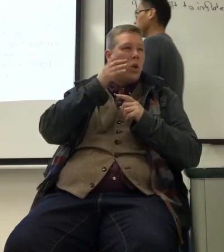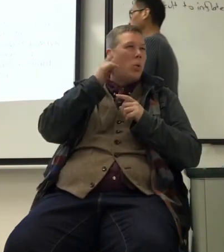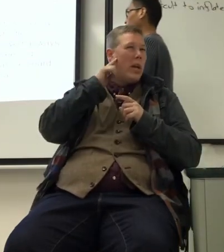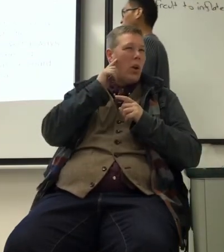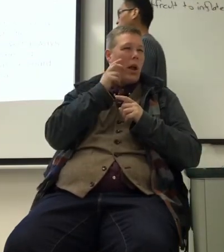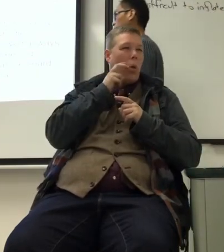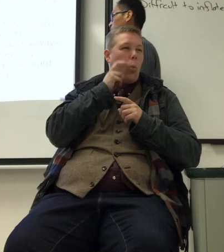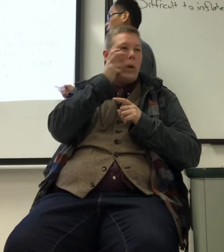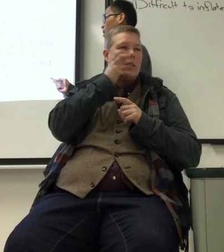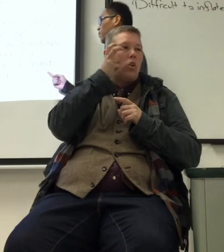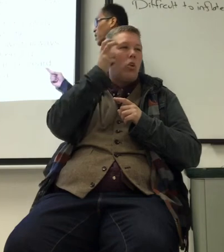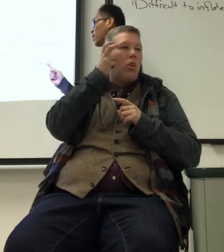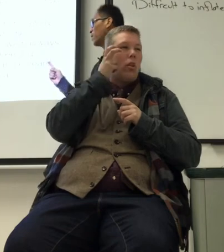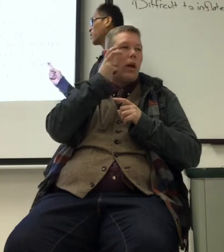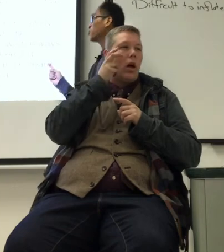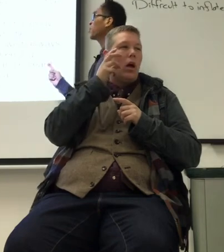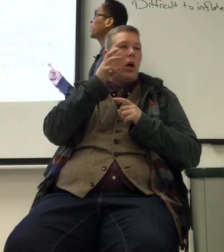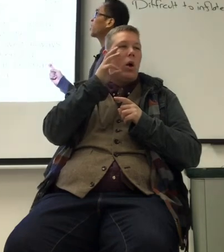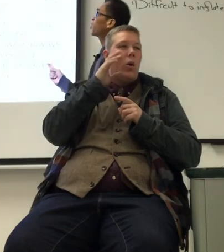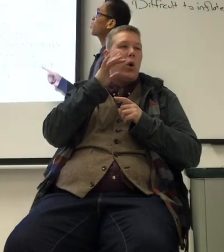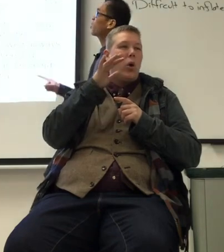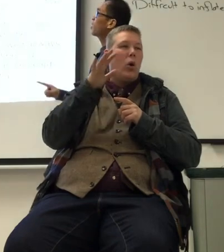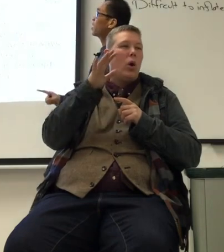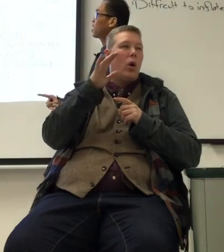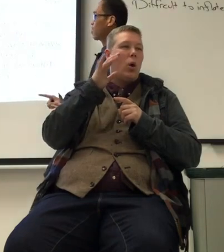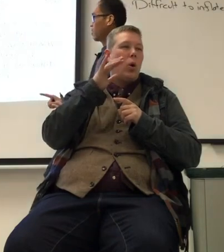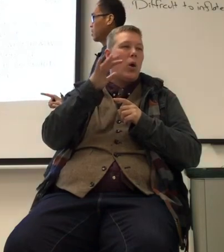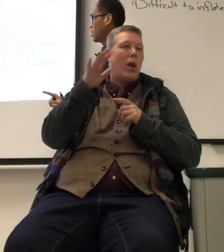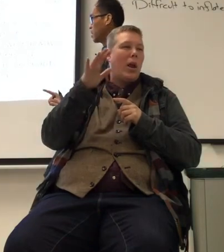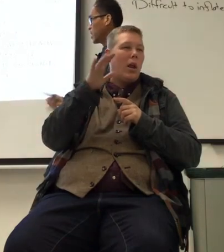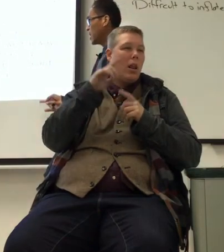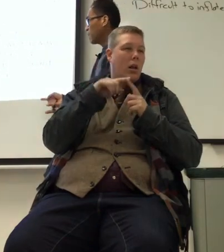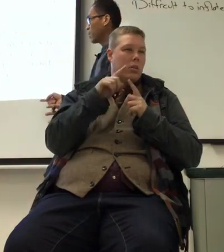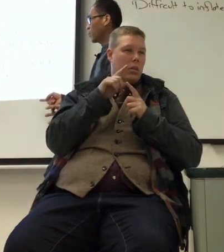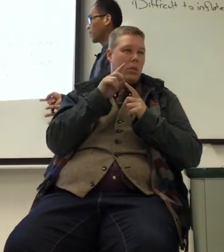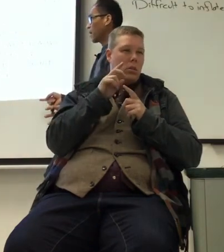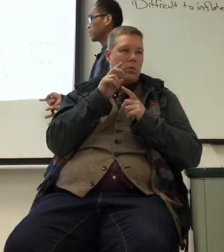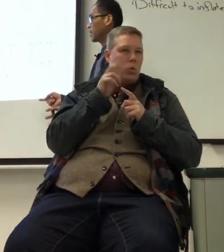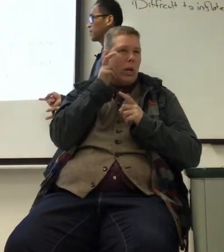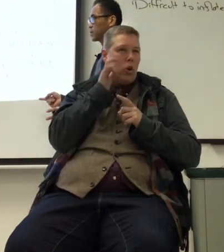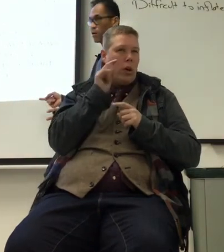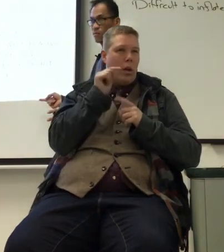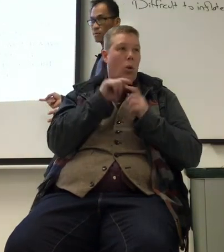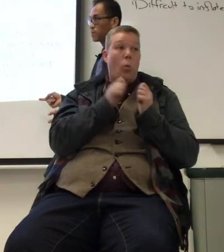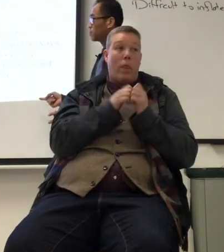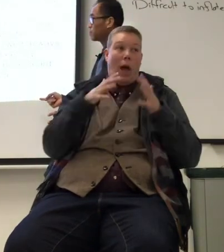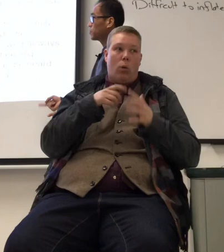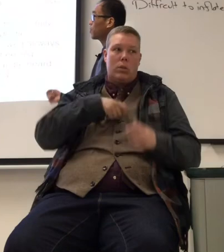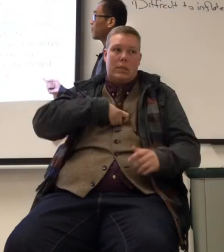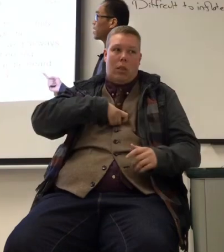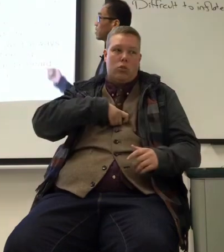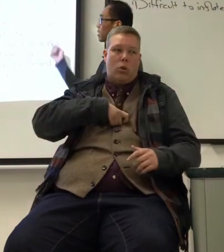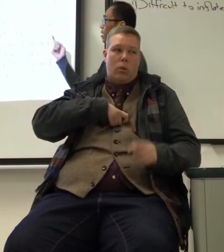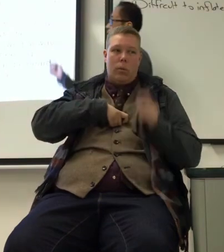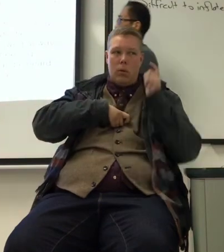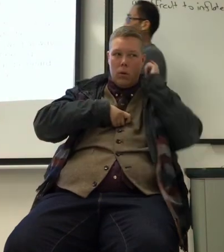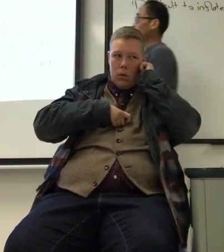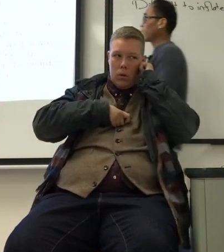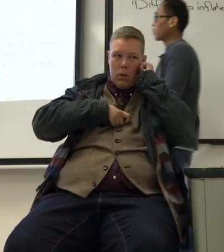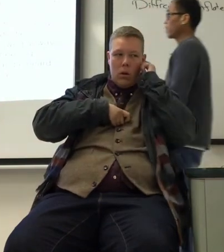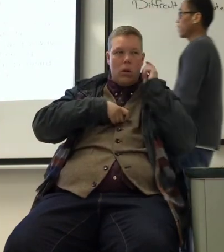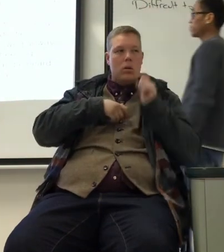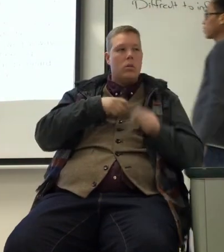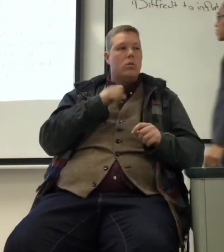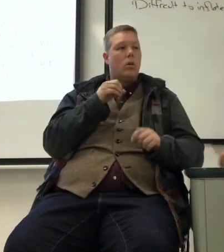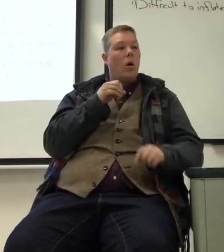airways, causing a wheezing sound that you can hear, you know, even without a stethoscope. So the main thing